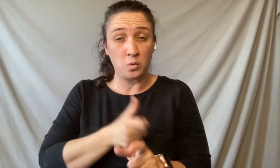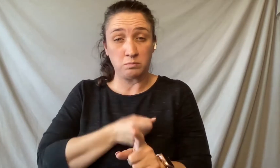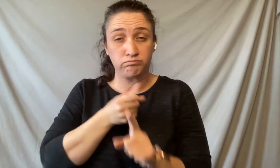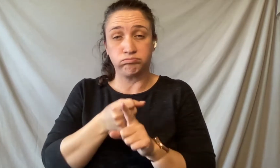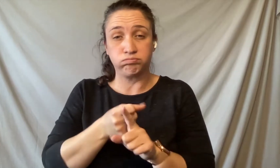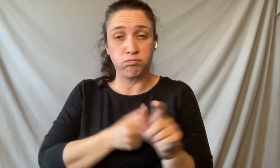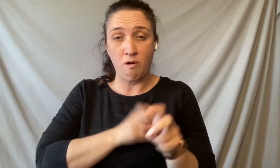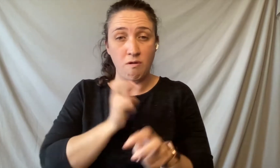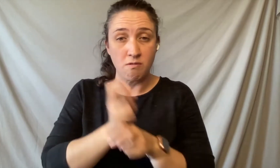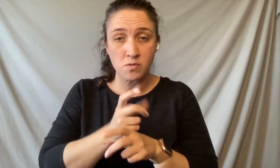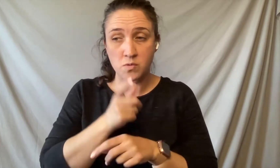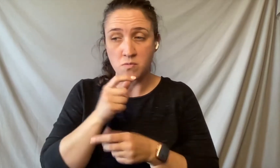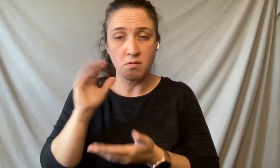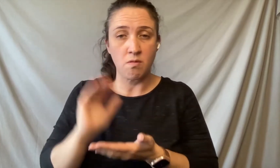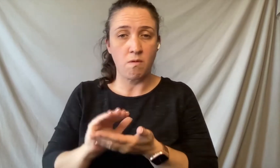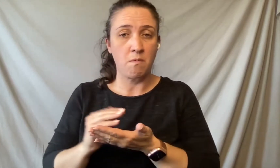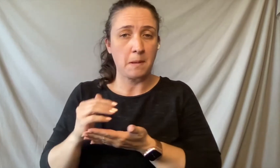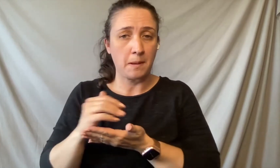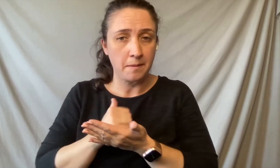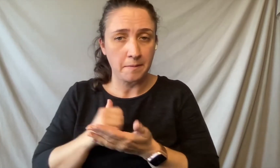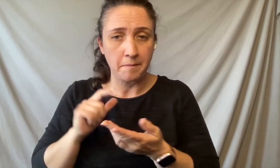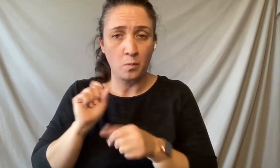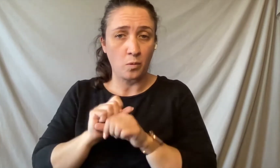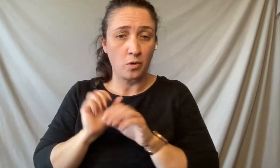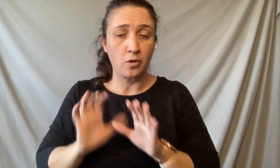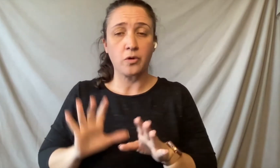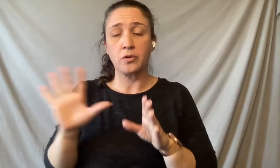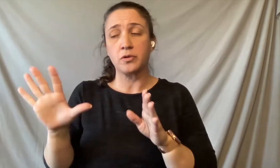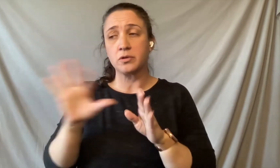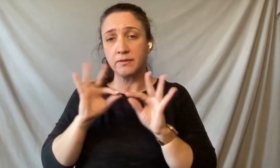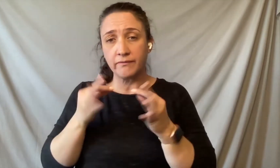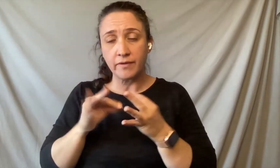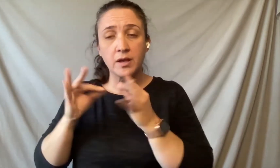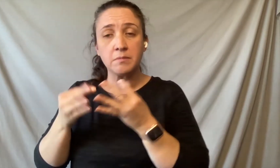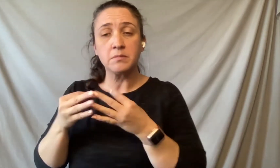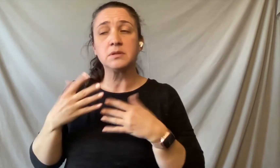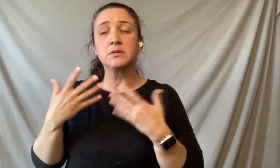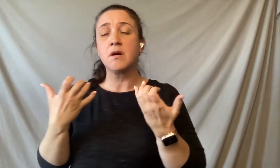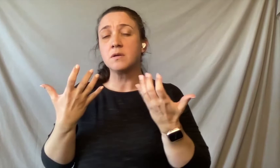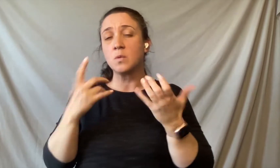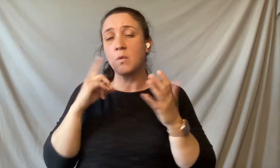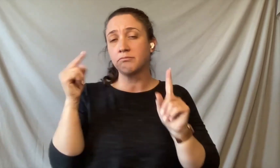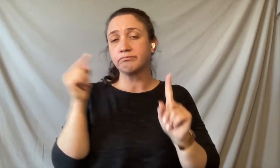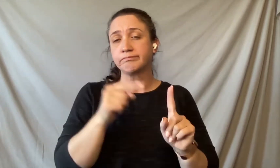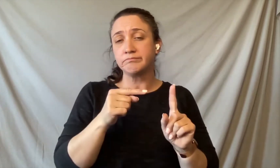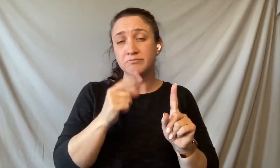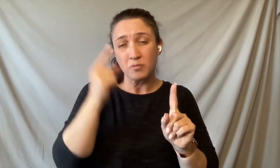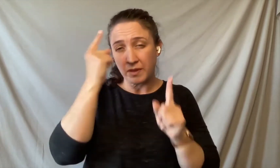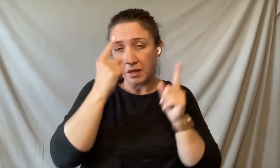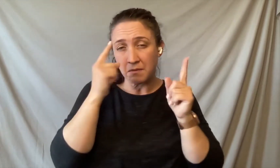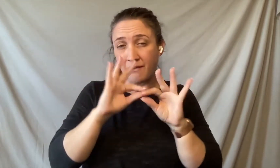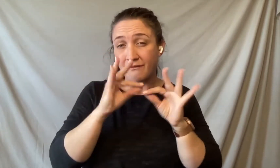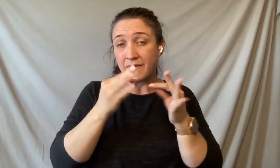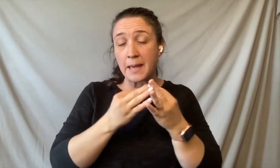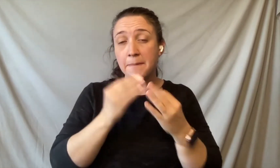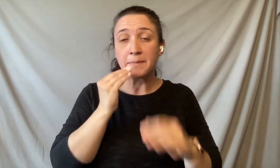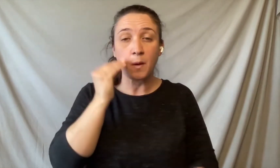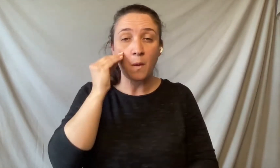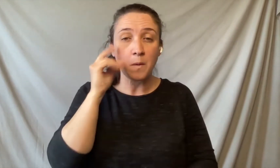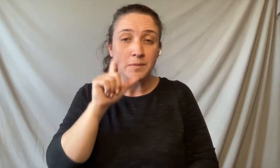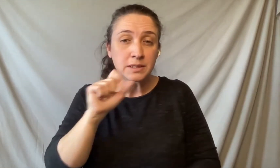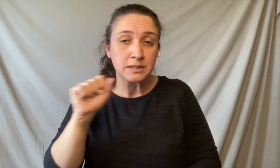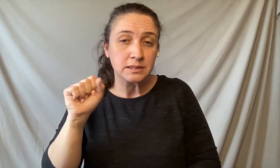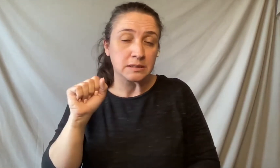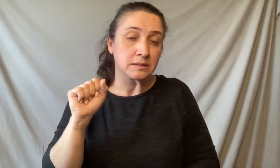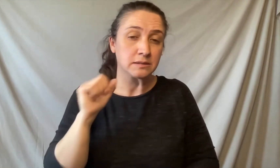workers and families. I also want to elevate the issue of family homelessness, which is usually